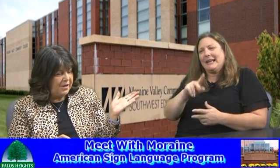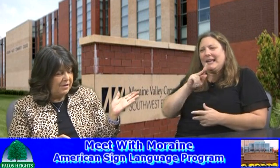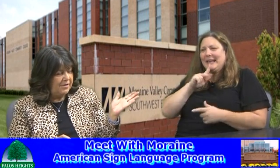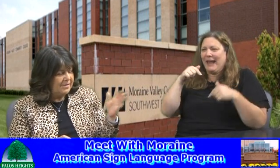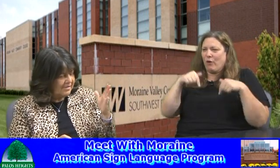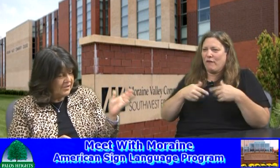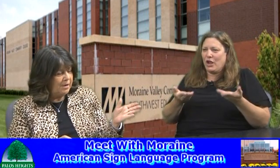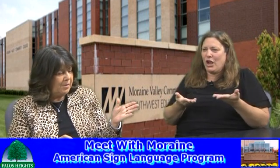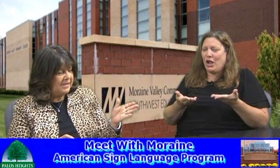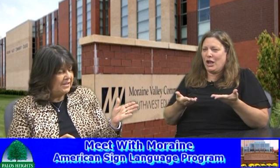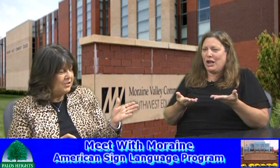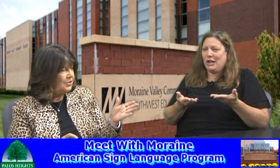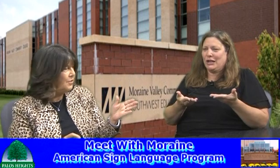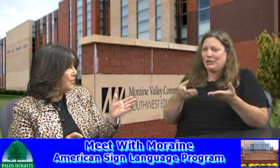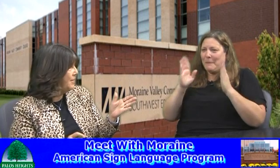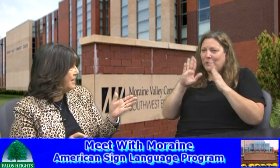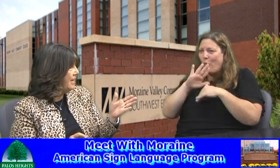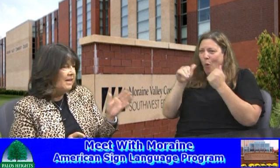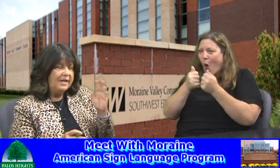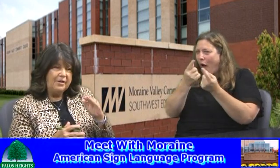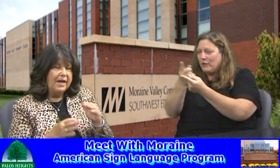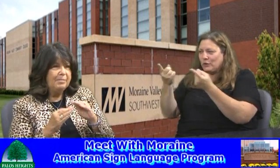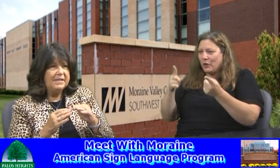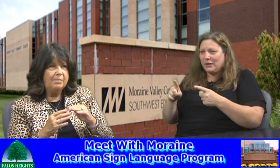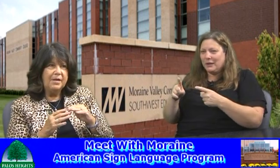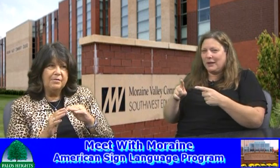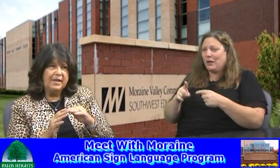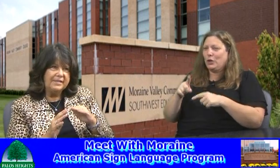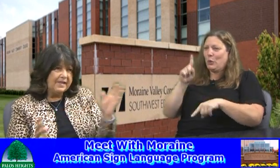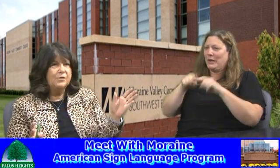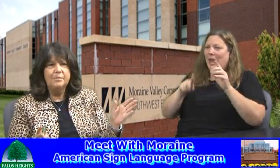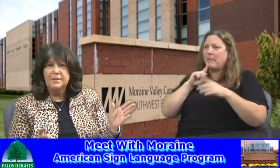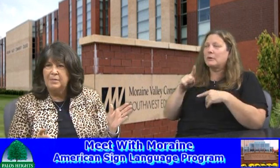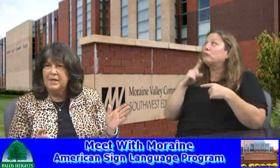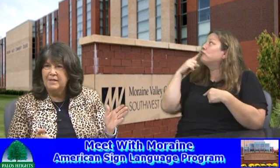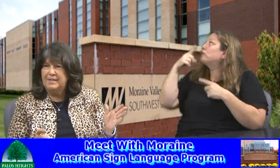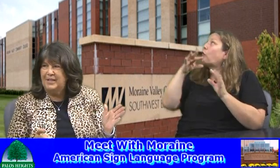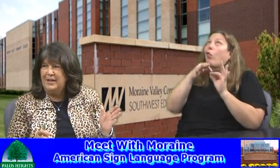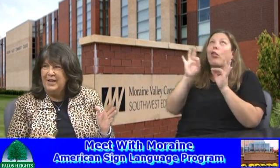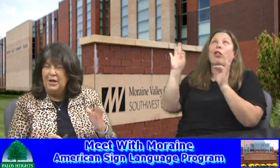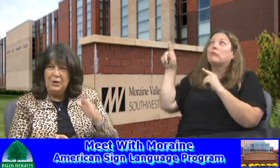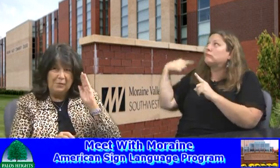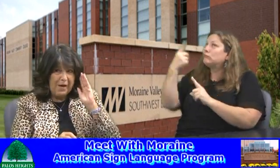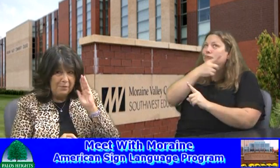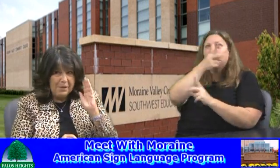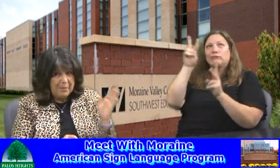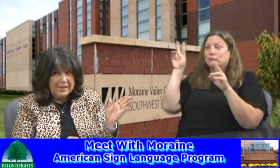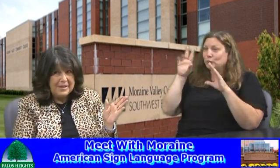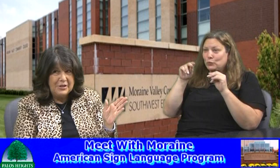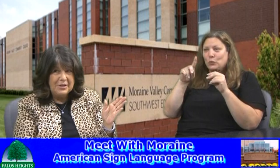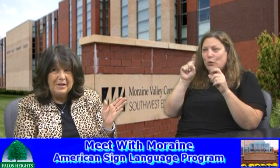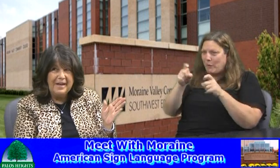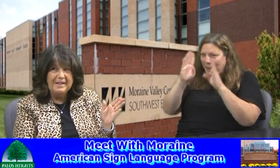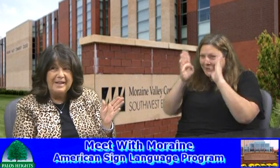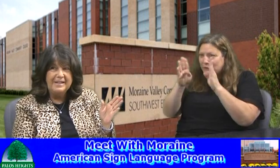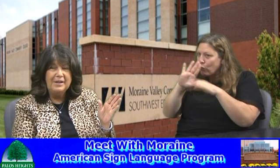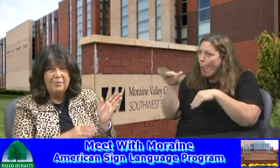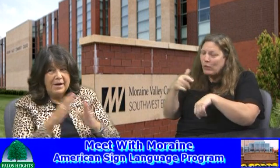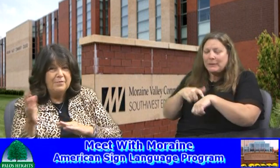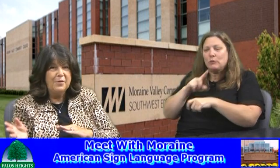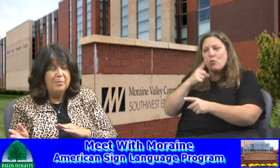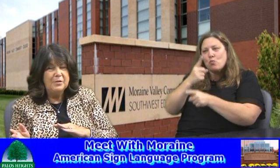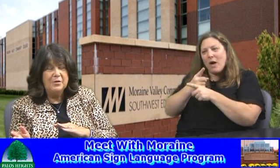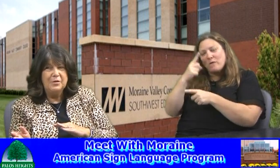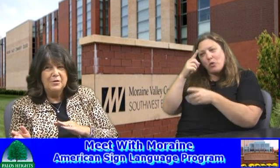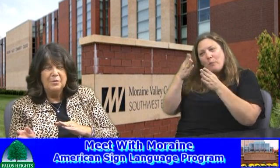Kathy over here. Just got to pay attention to the whole thing. Like, you can't be somebody who daydreams, because you've got to really pay attention and get it